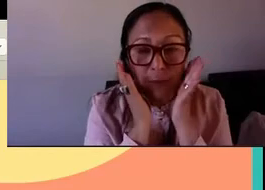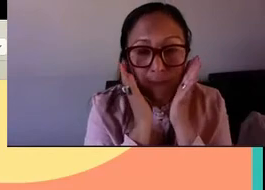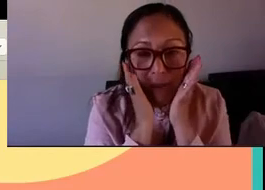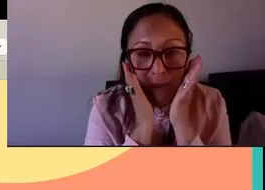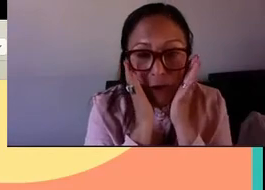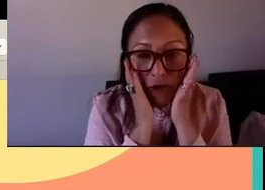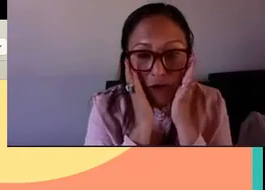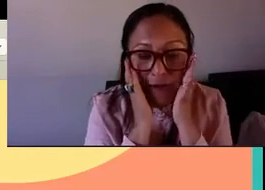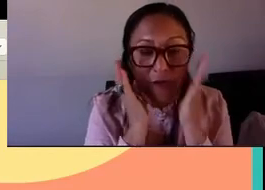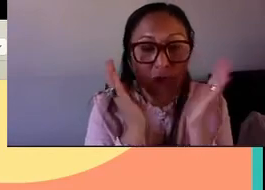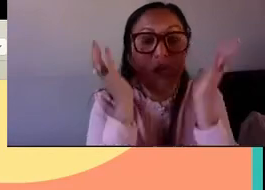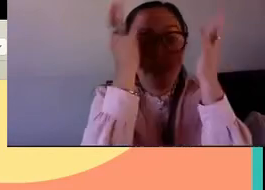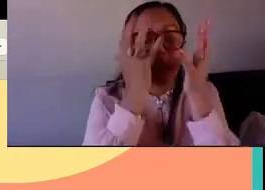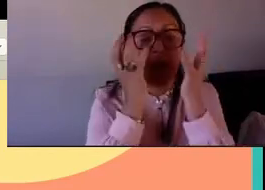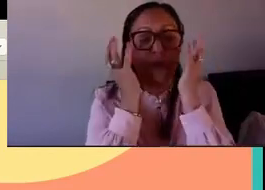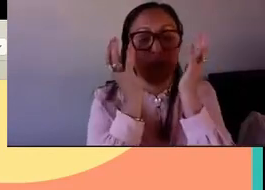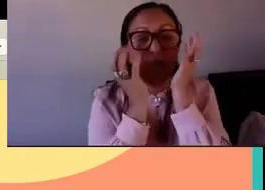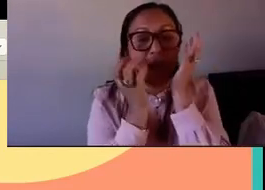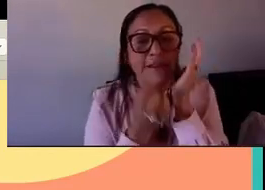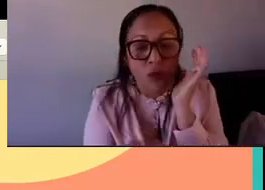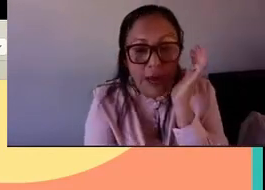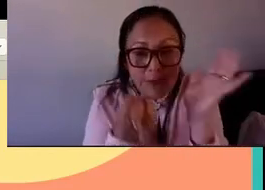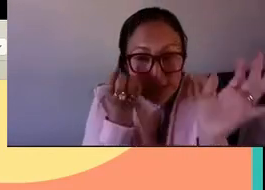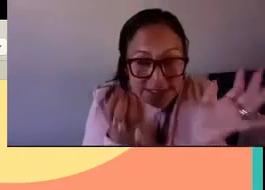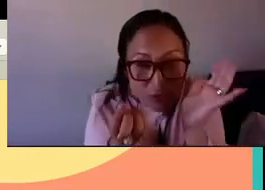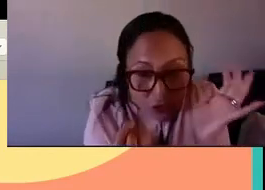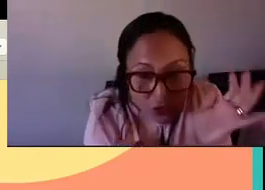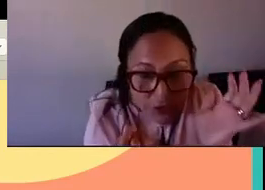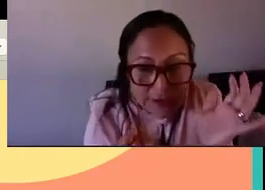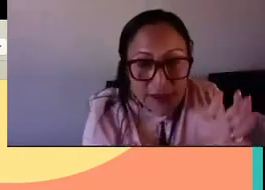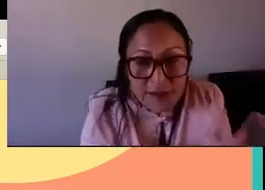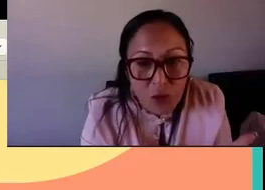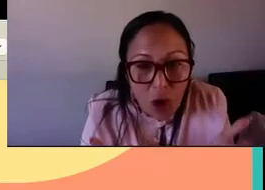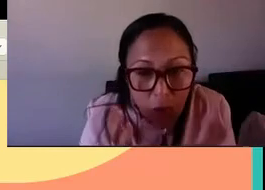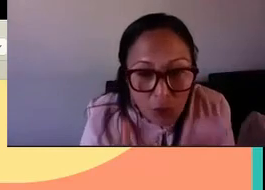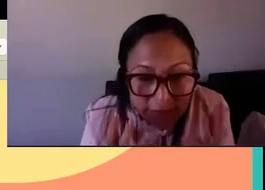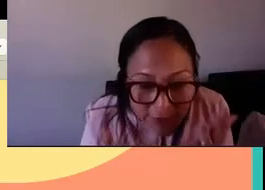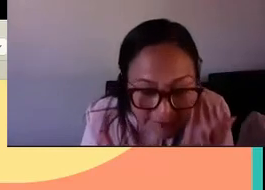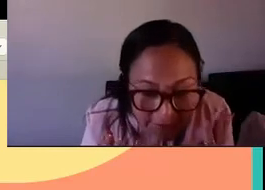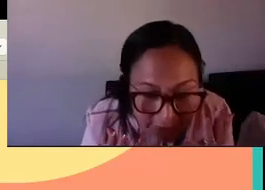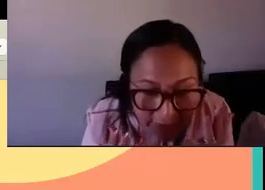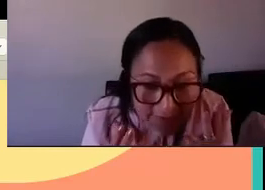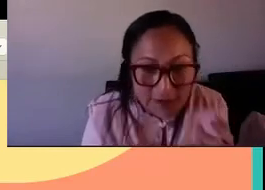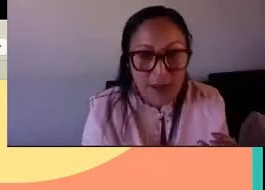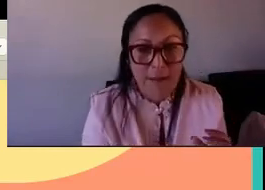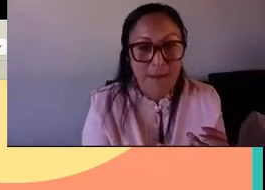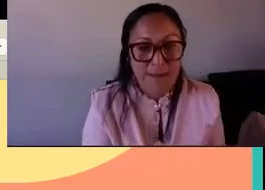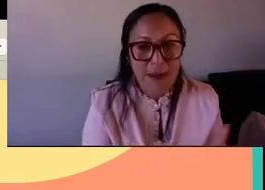that your baby or your child's looking at your face or able to see what you're doing. So always face to